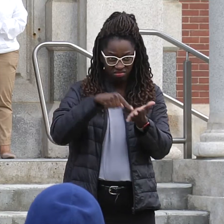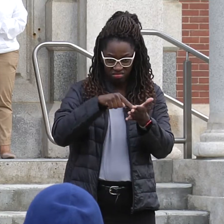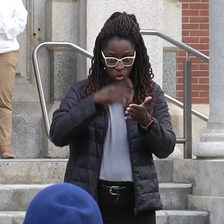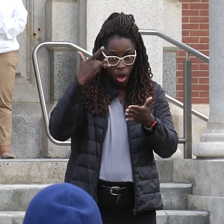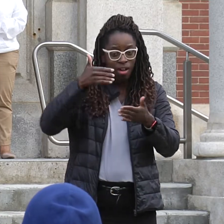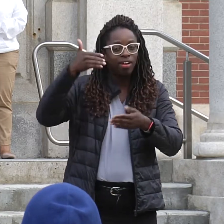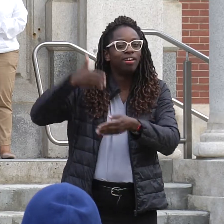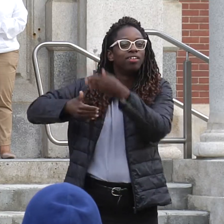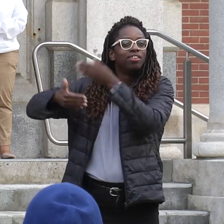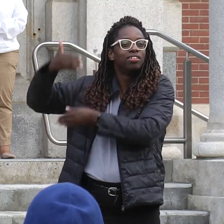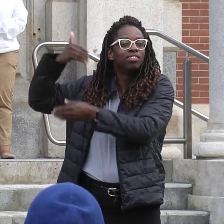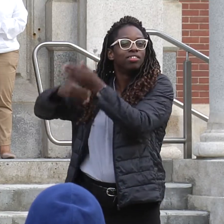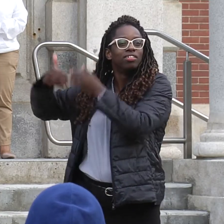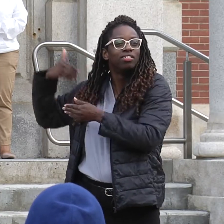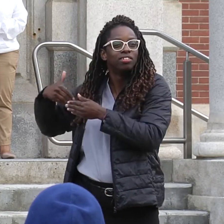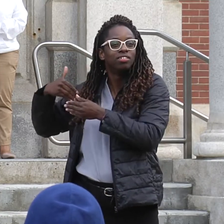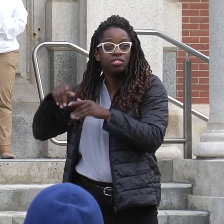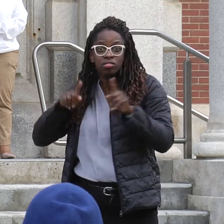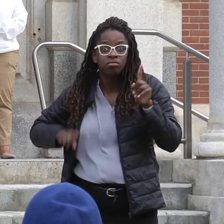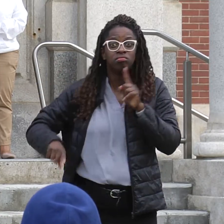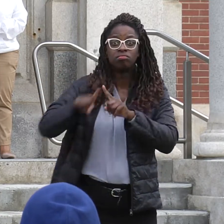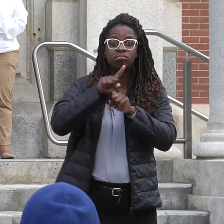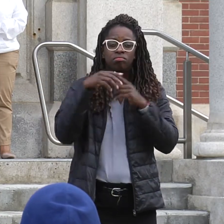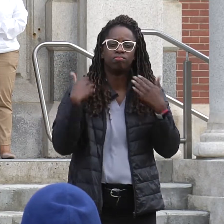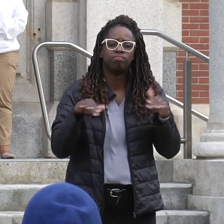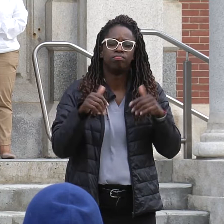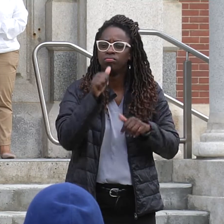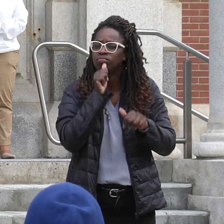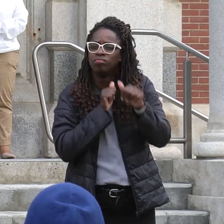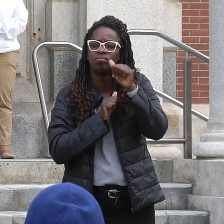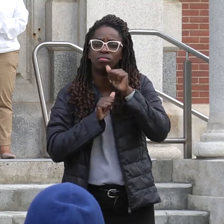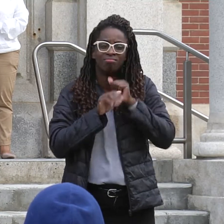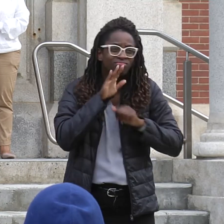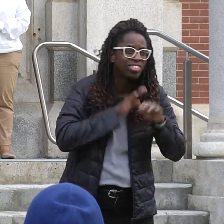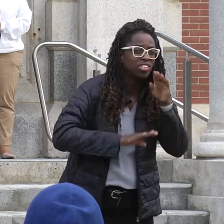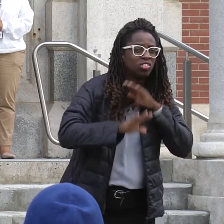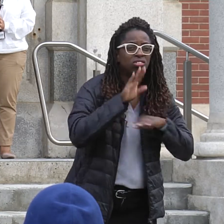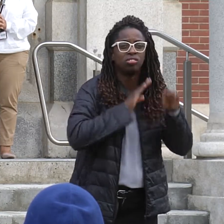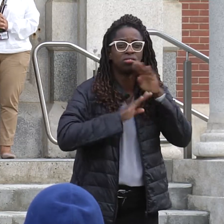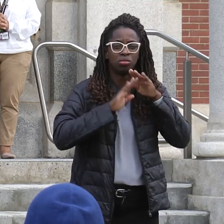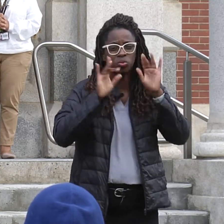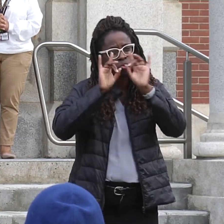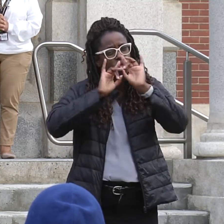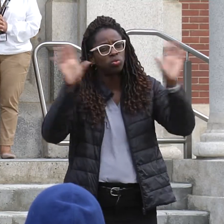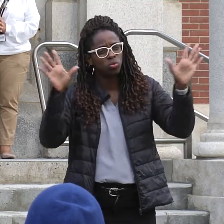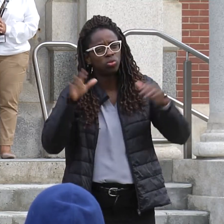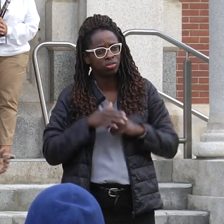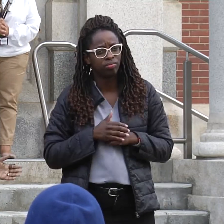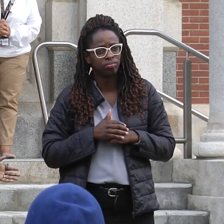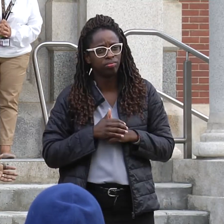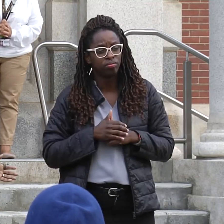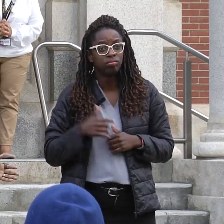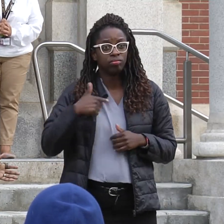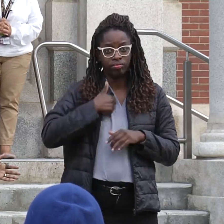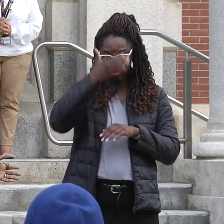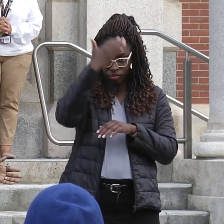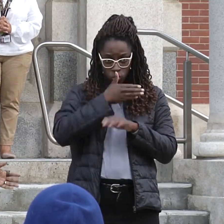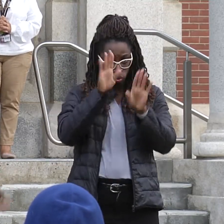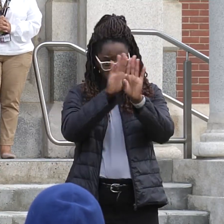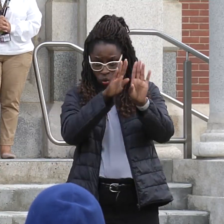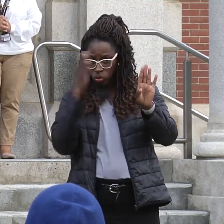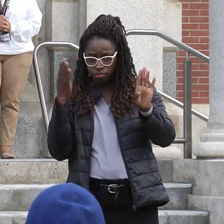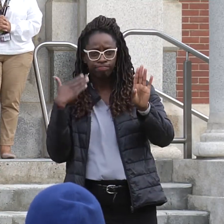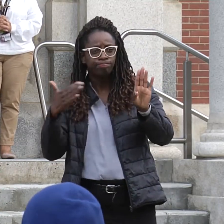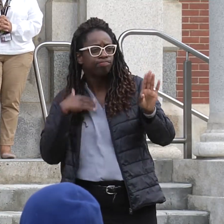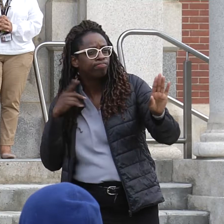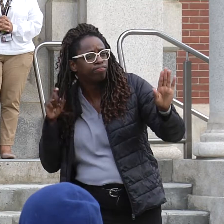front of me, enduring indignities unspeakable, so that I might walk through the front door in all of my eccentricity and